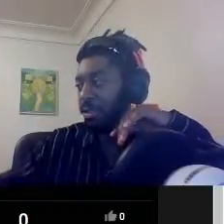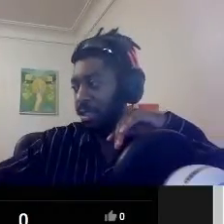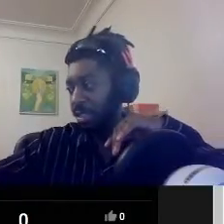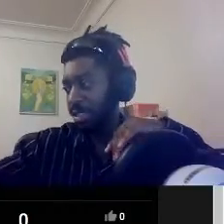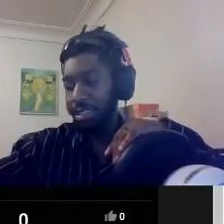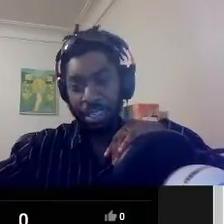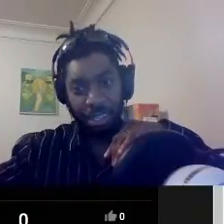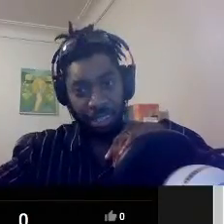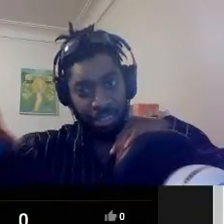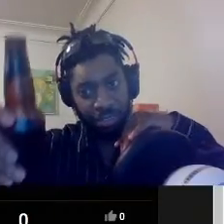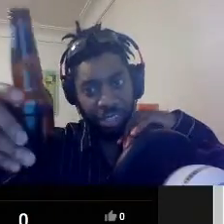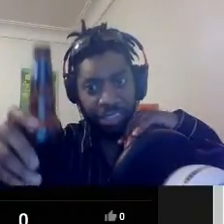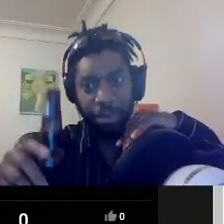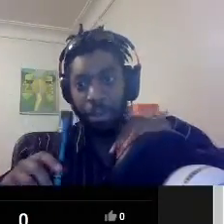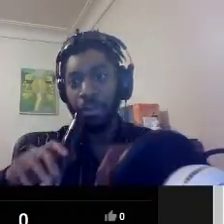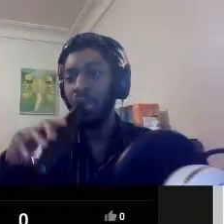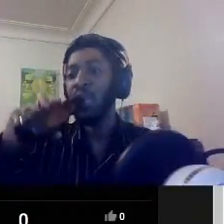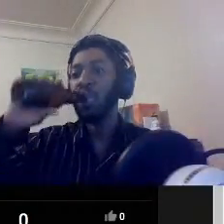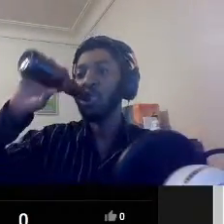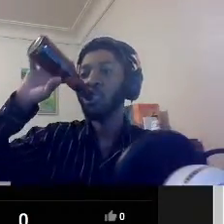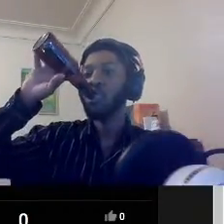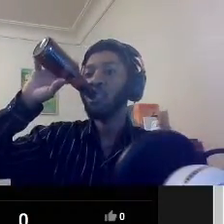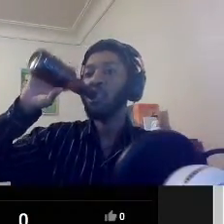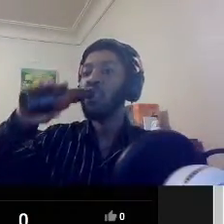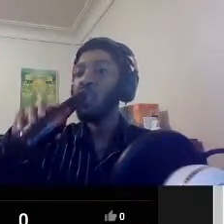Tori. Drink to that, brother.